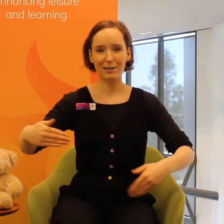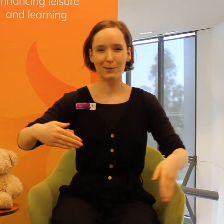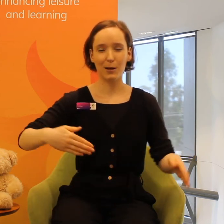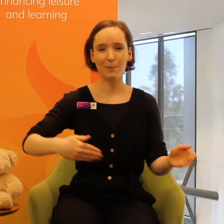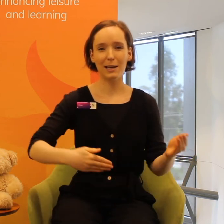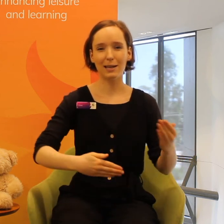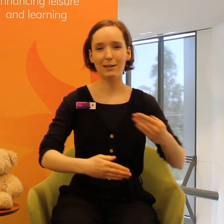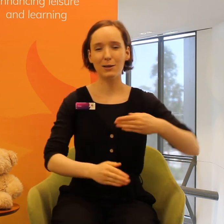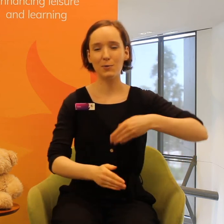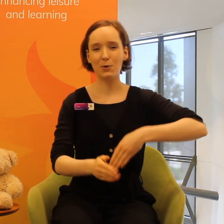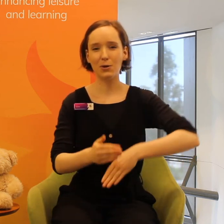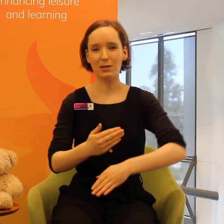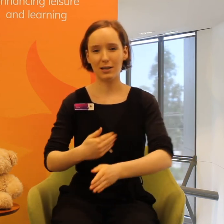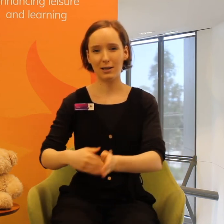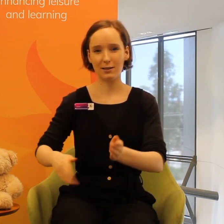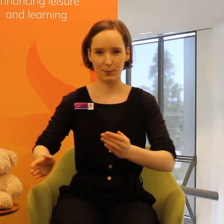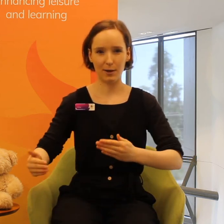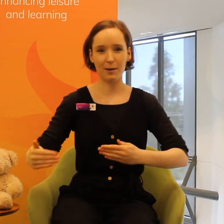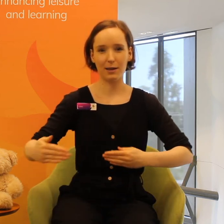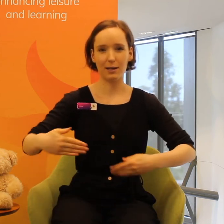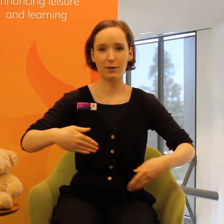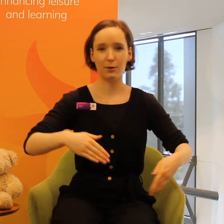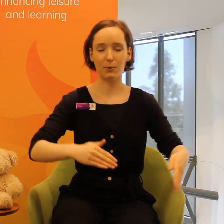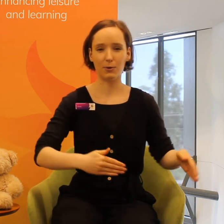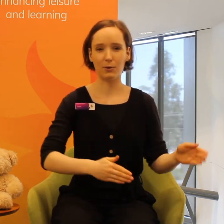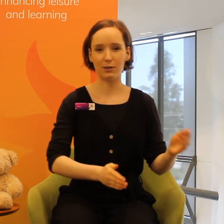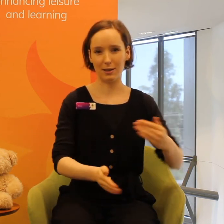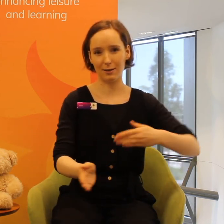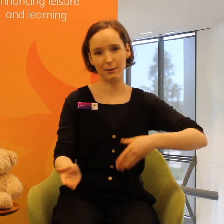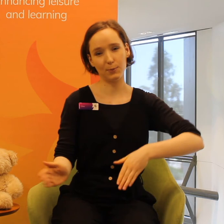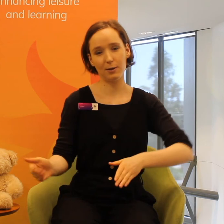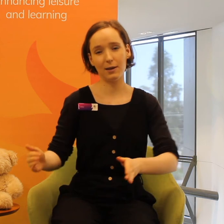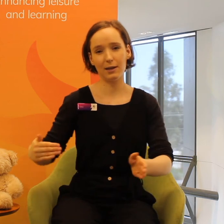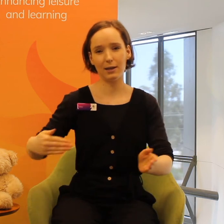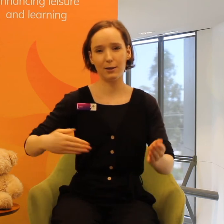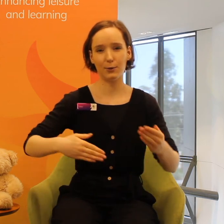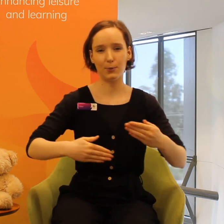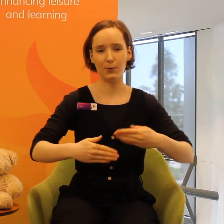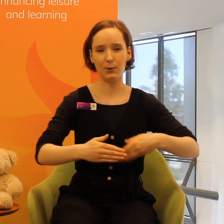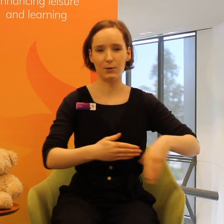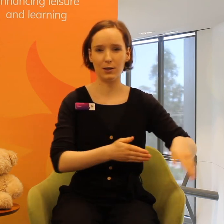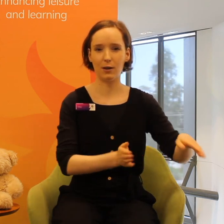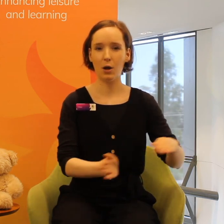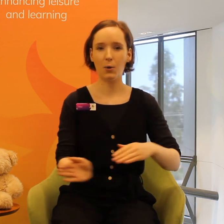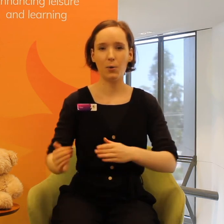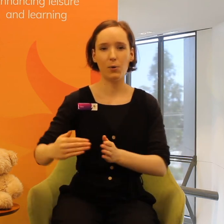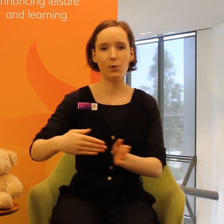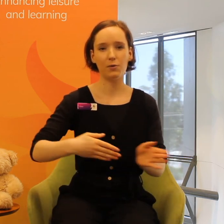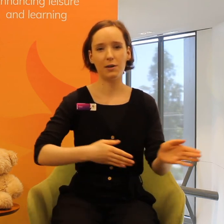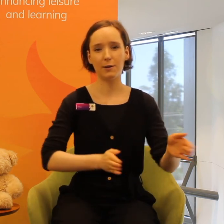swimming in the water swimming in the water swimming in the water all the